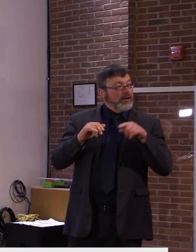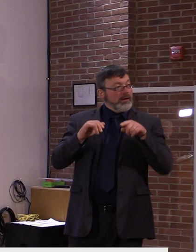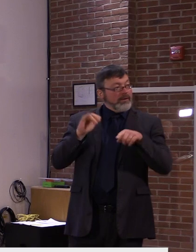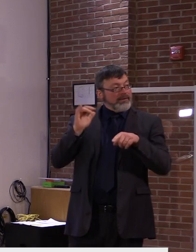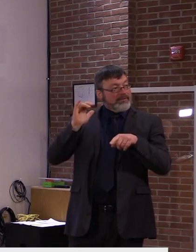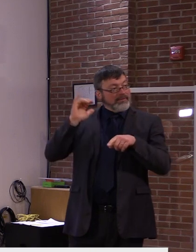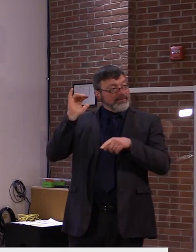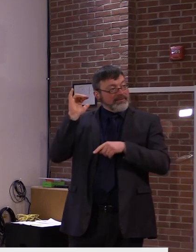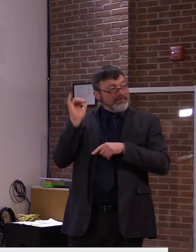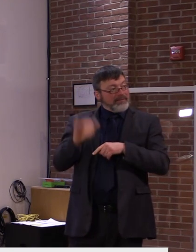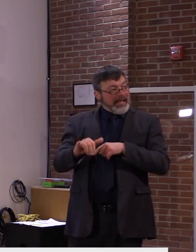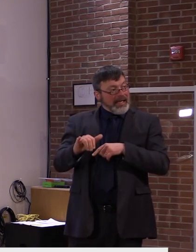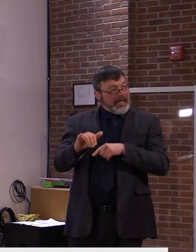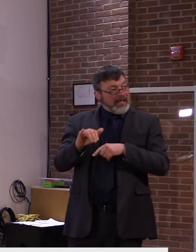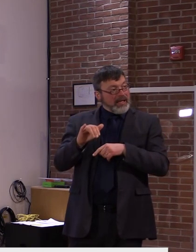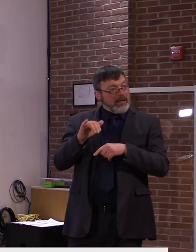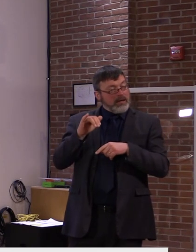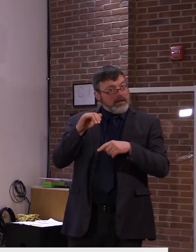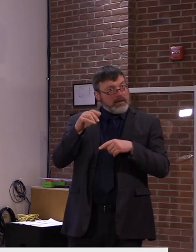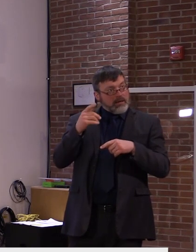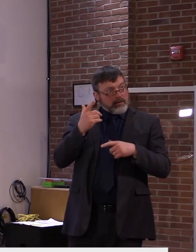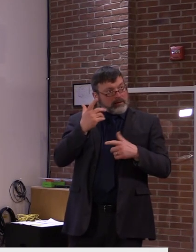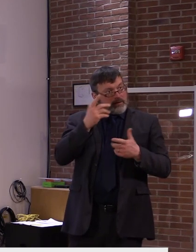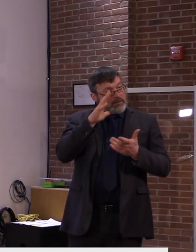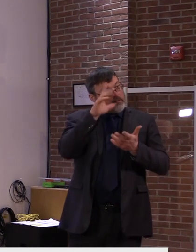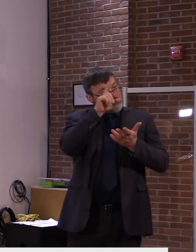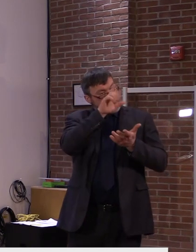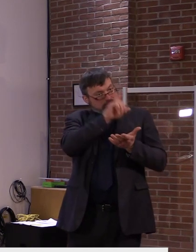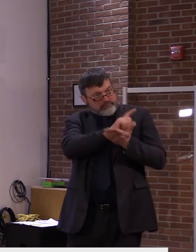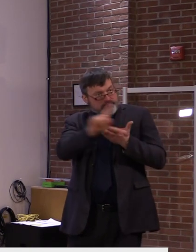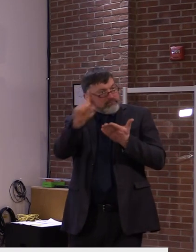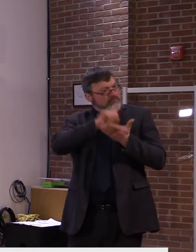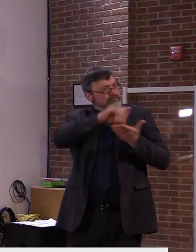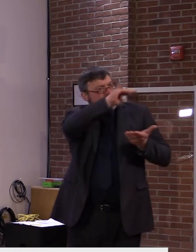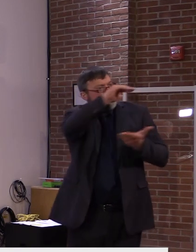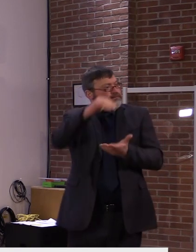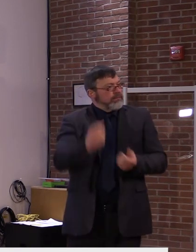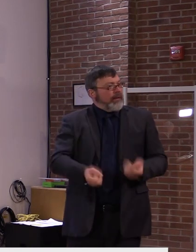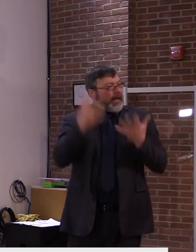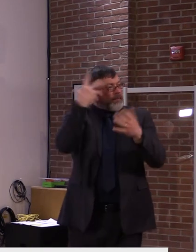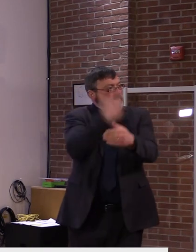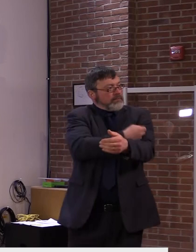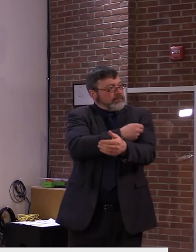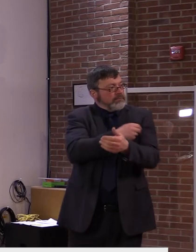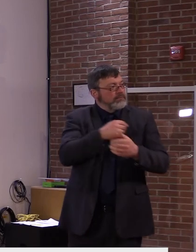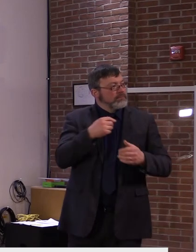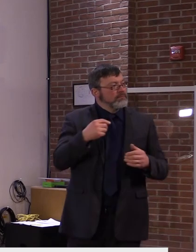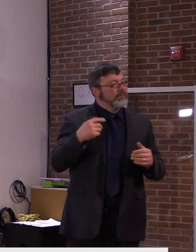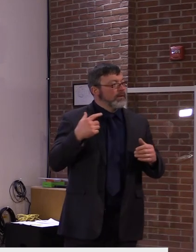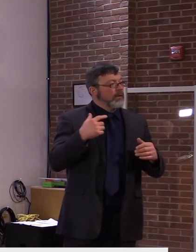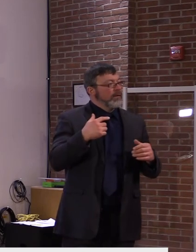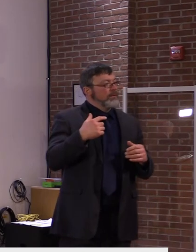you. I think it's 10,375, but let me verify that for you.